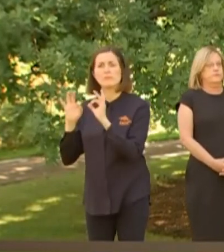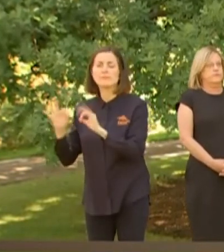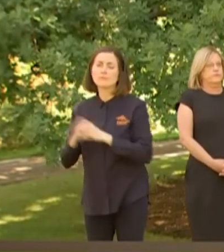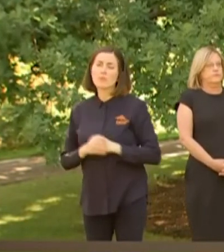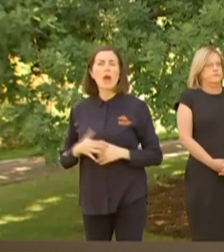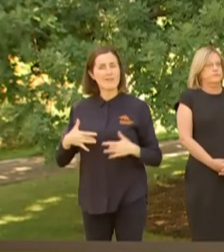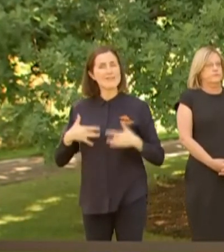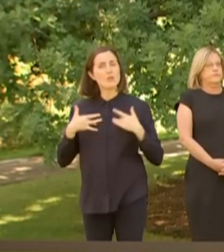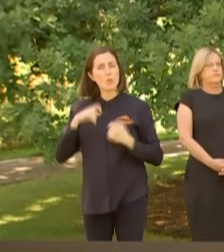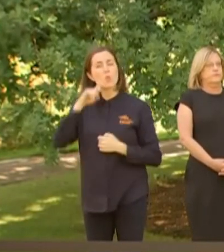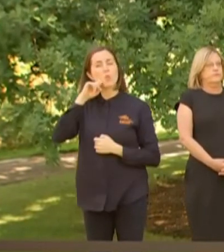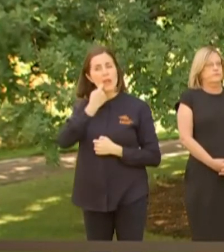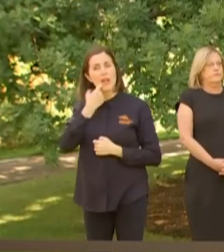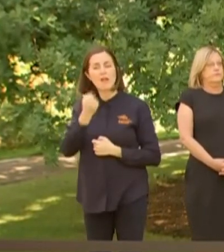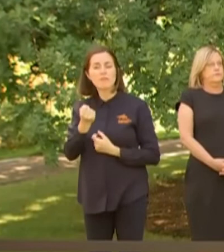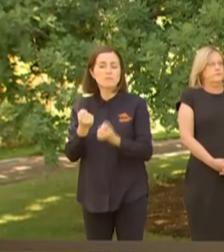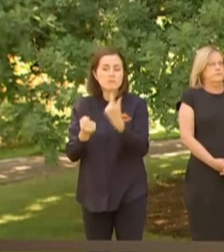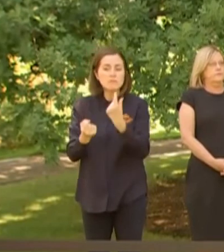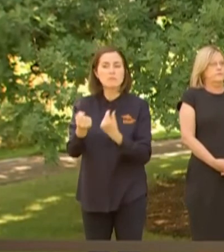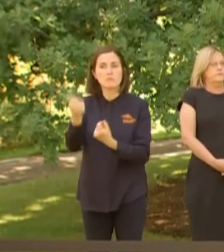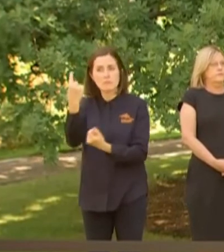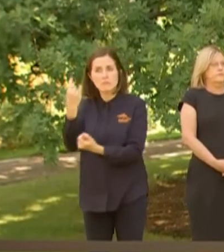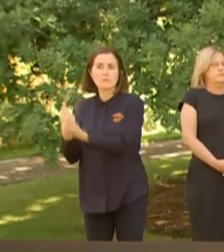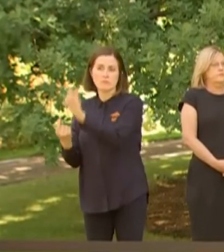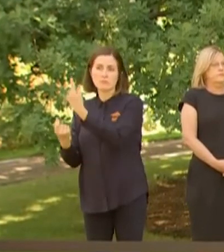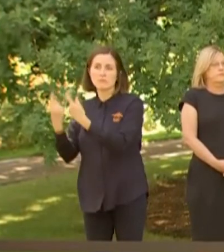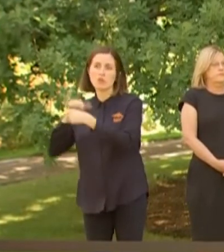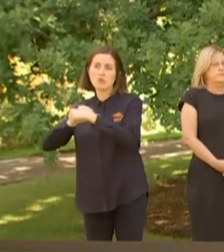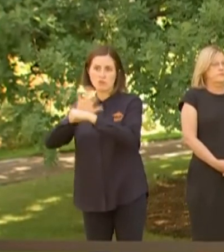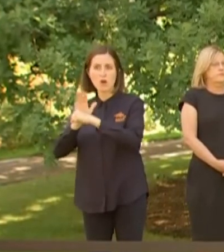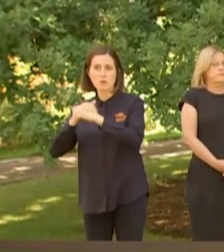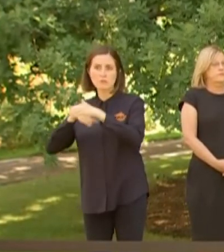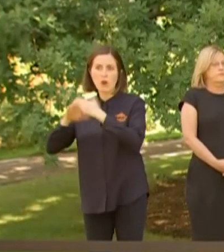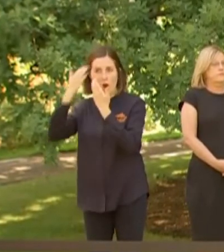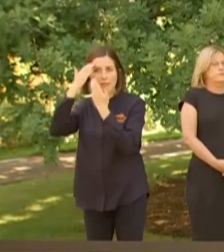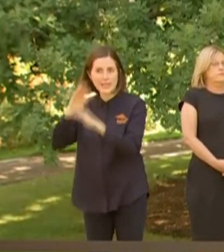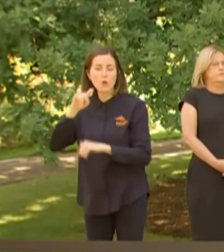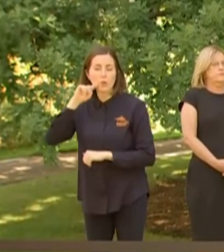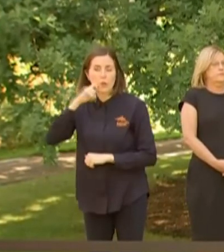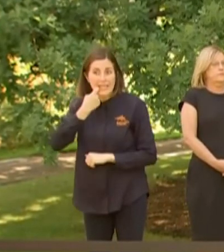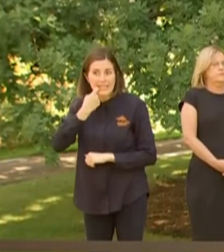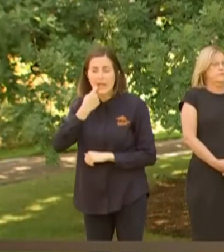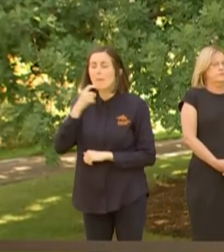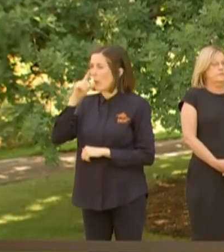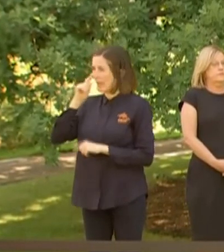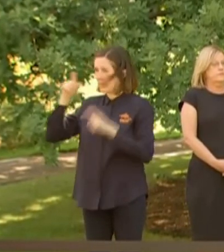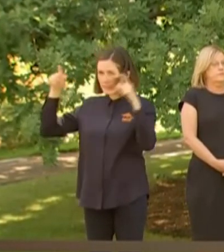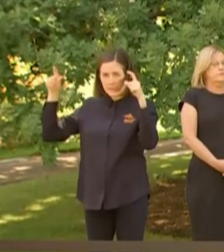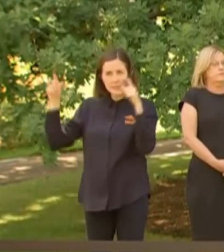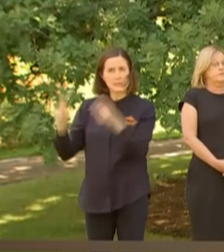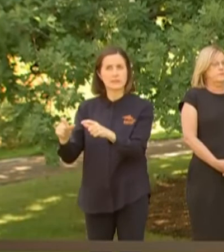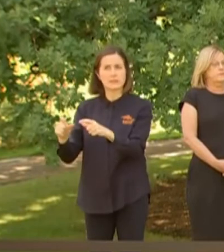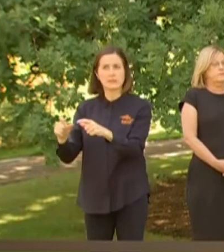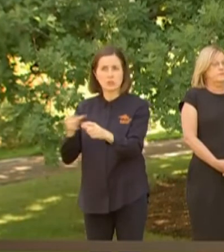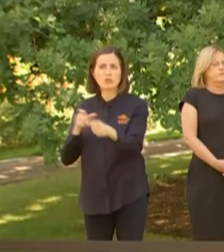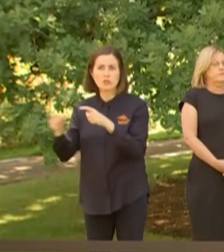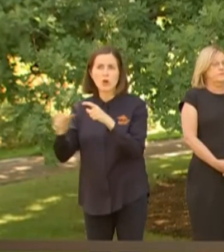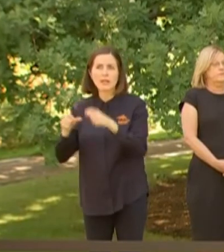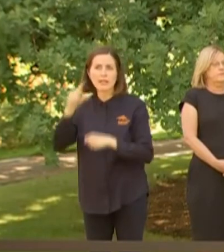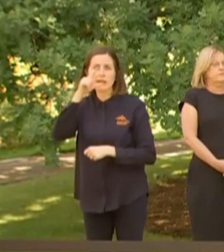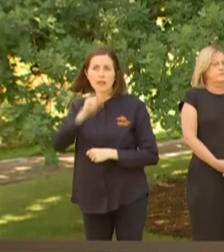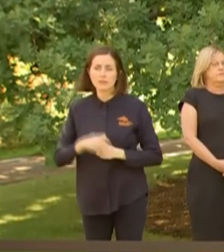possible, but to mitigate those risks and make sure that if there is, some would say, the inevitable case or outbreak, that we can lock that down really, really